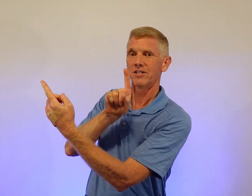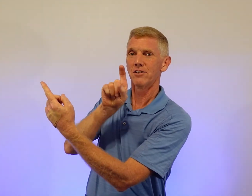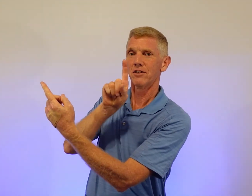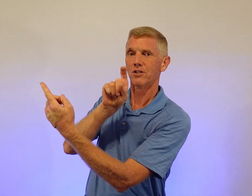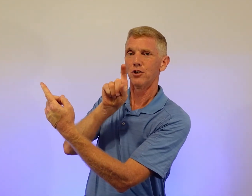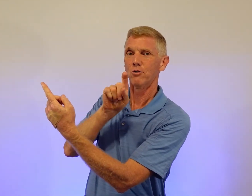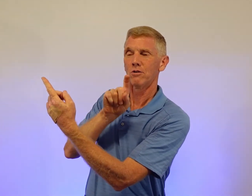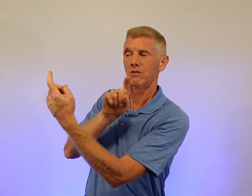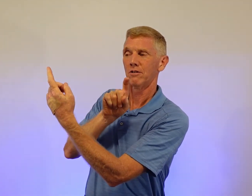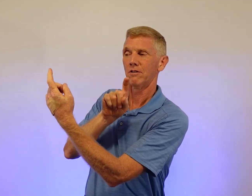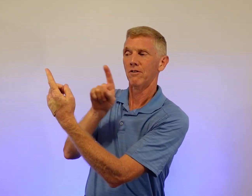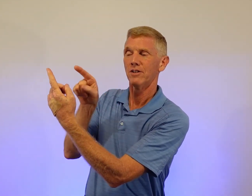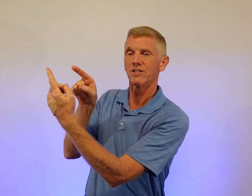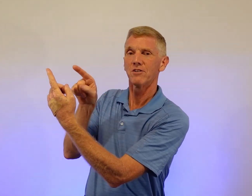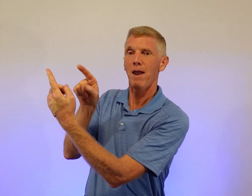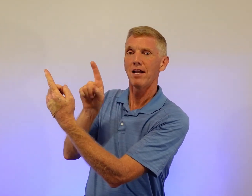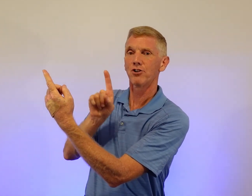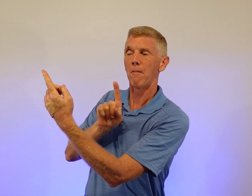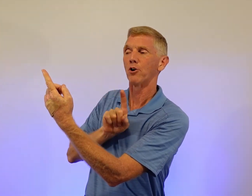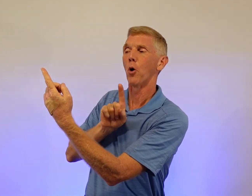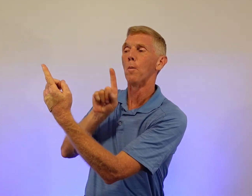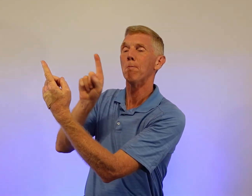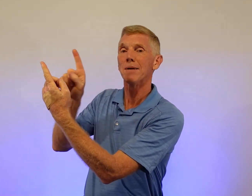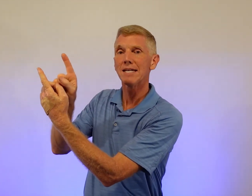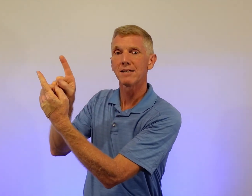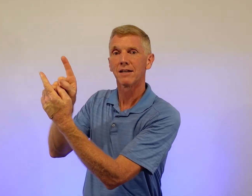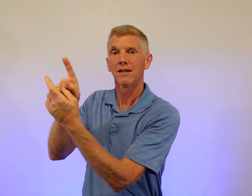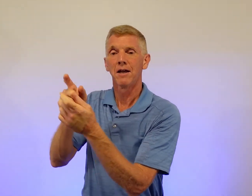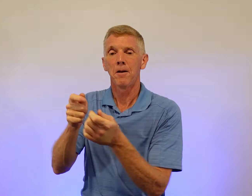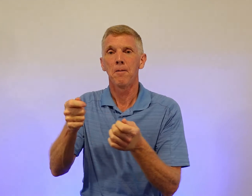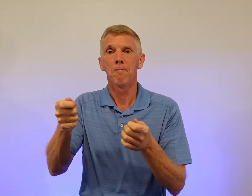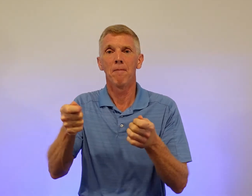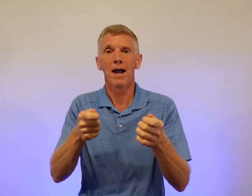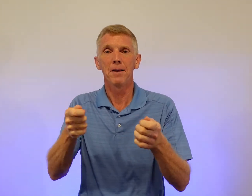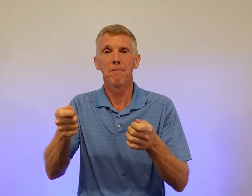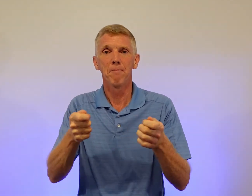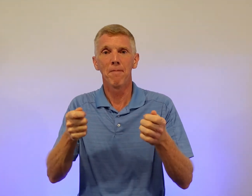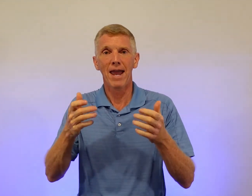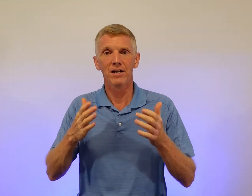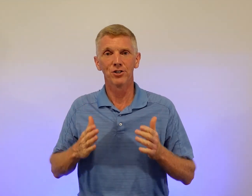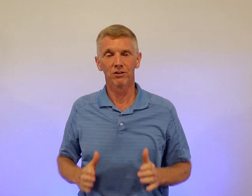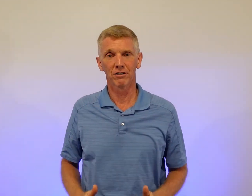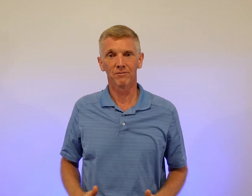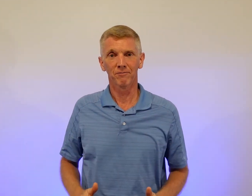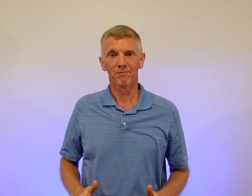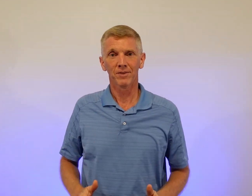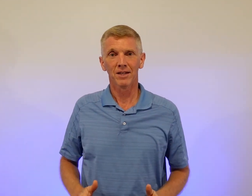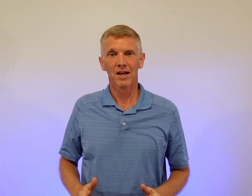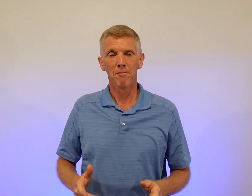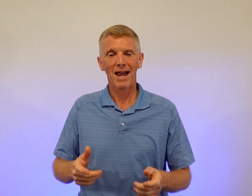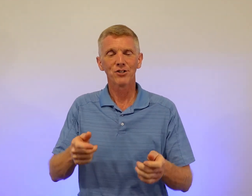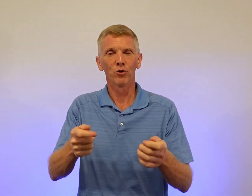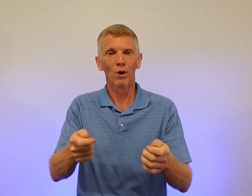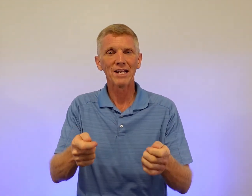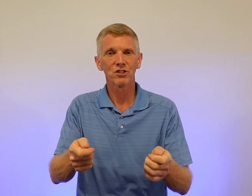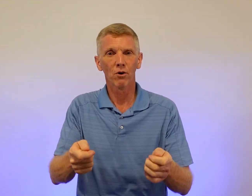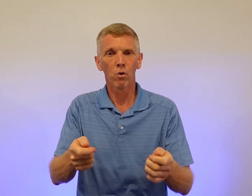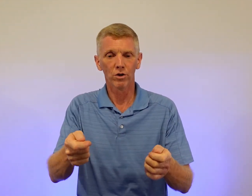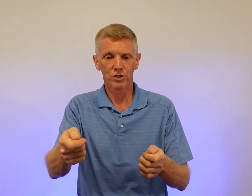is you. This is the manager. I'm going to go meet my manager. Imagine the reins of a horse. You're